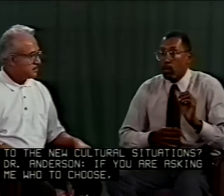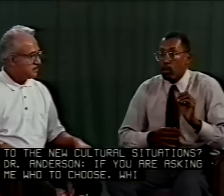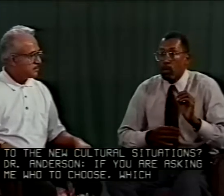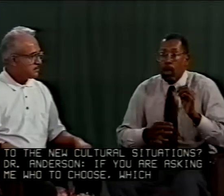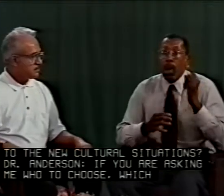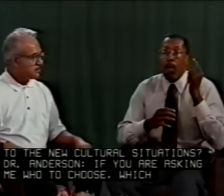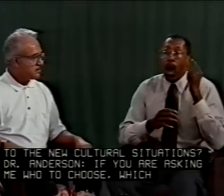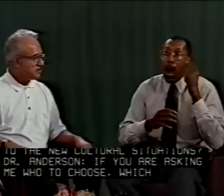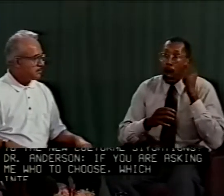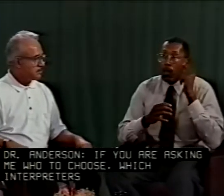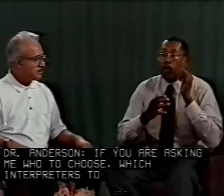that's not something that I do.